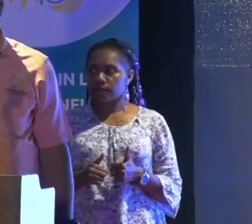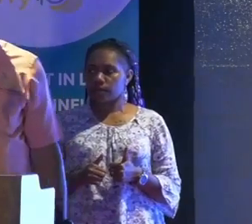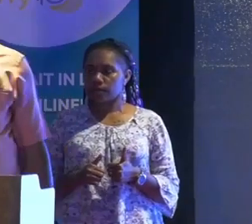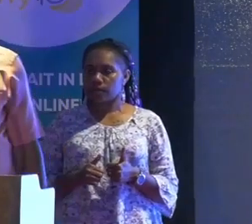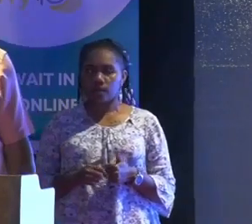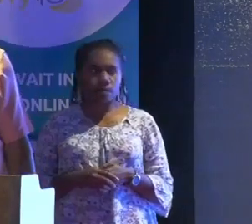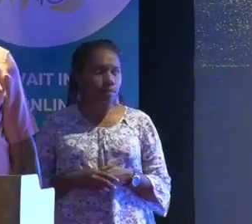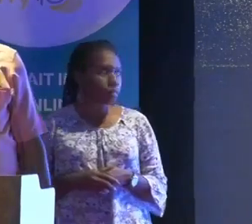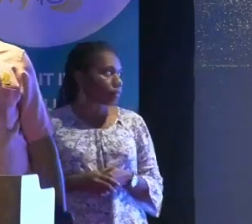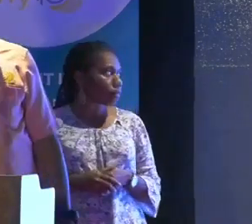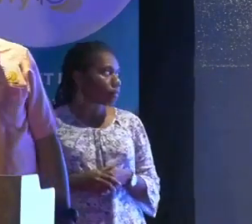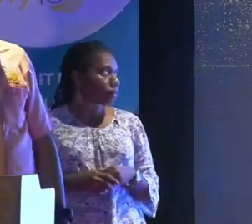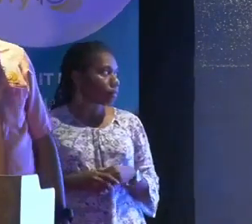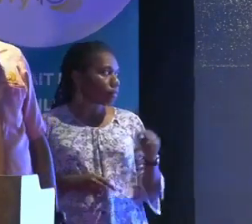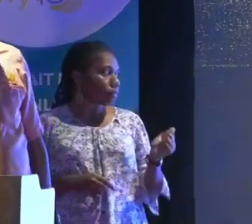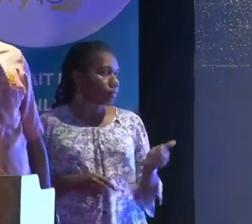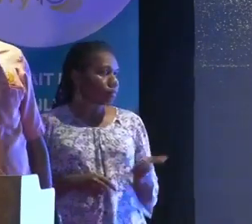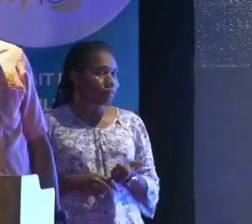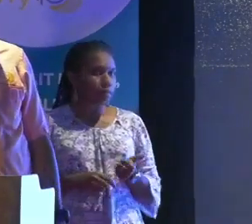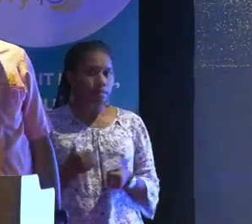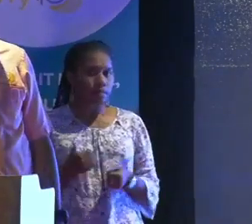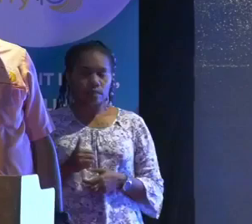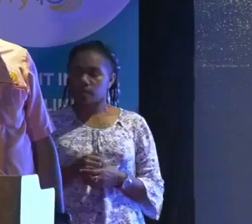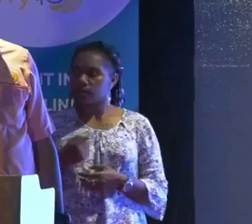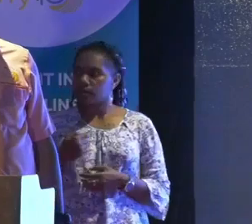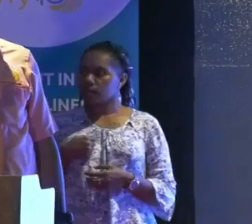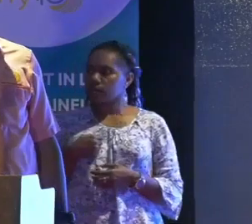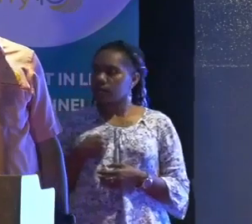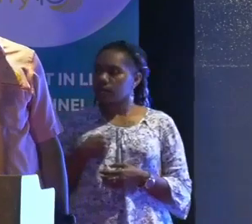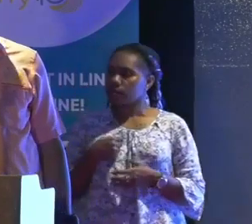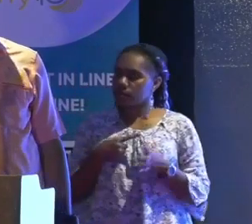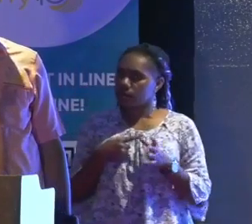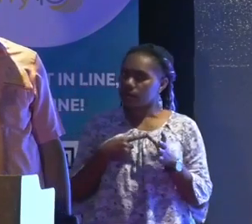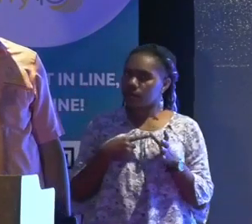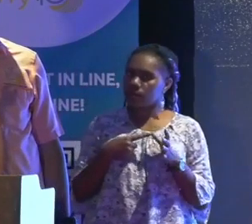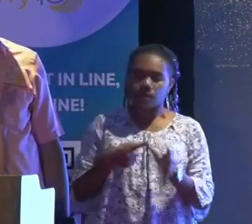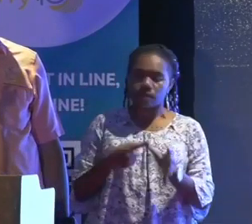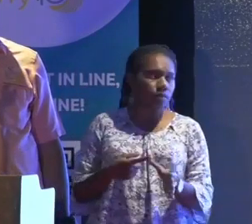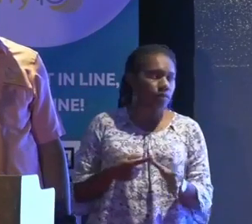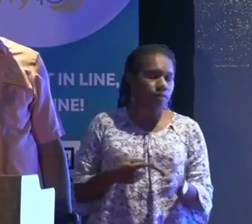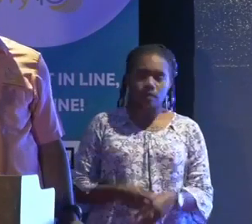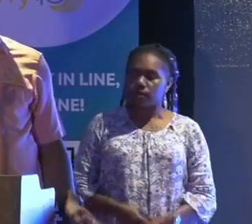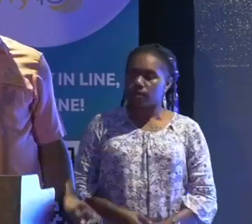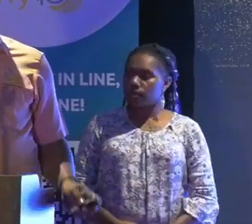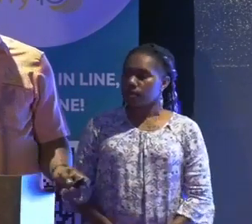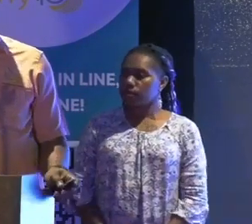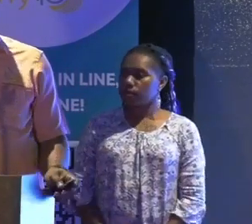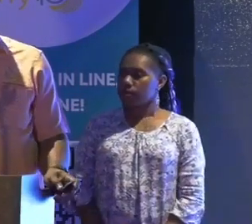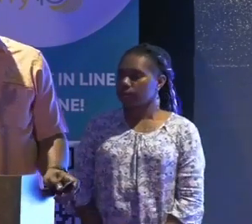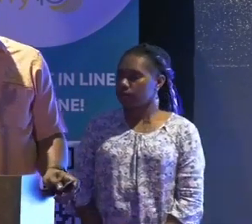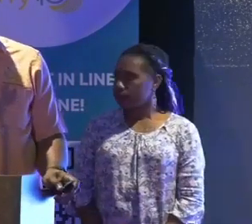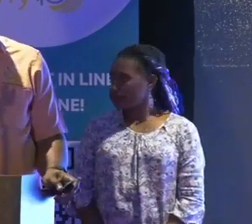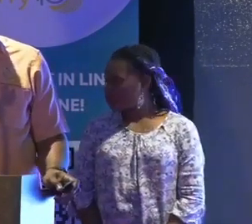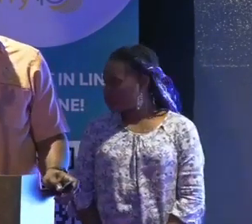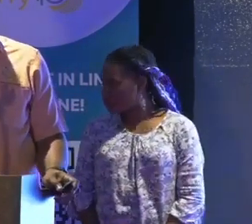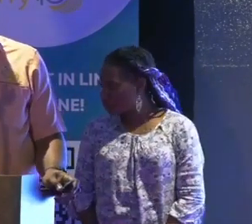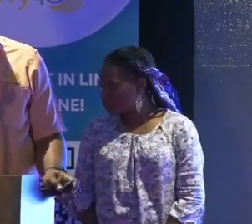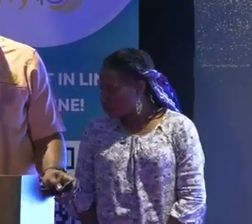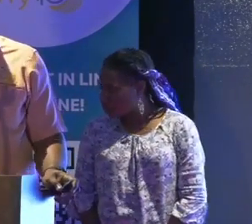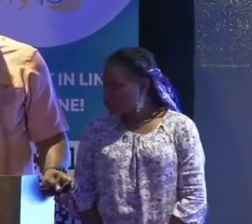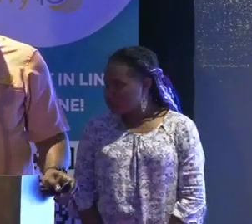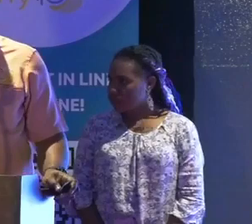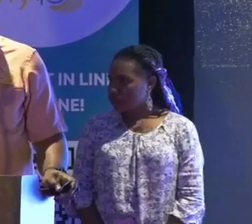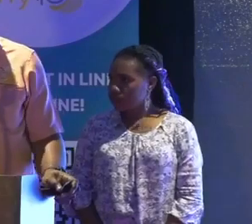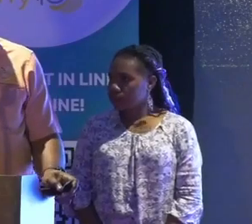your questions have already been answered. We will still be around. You can also visit us. We